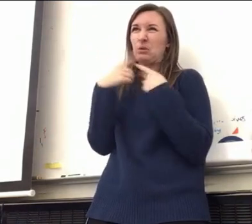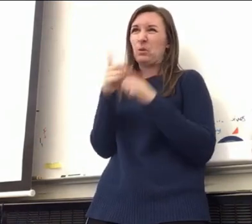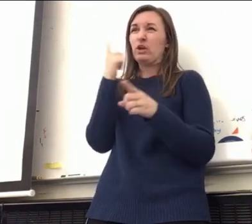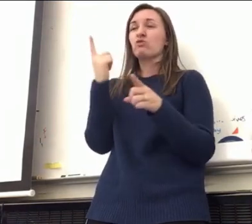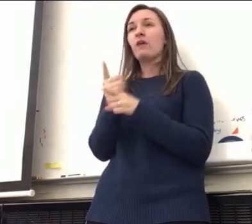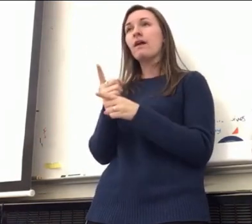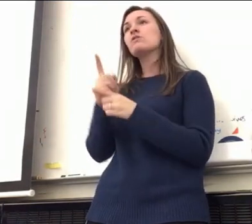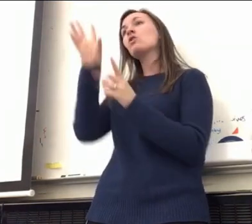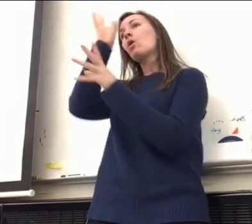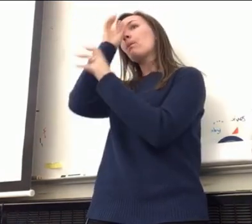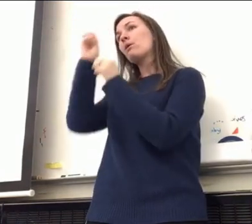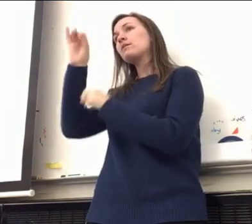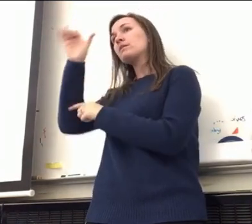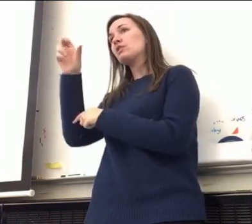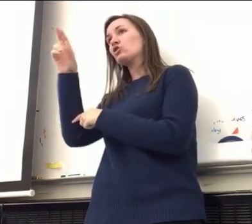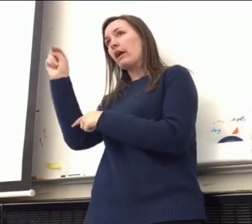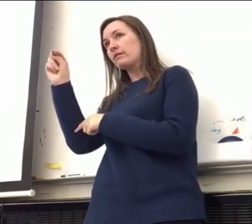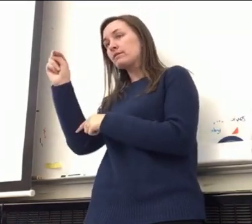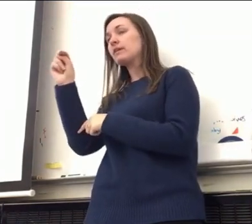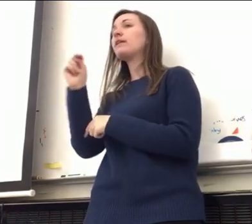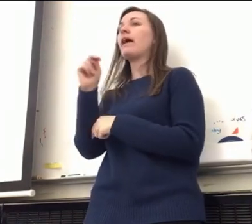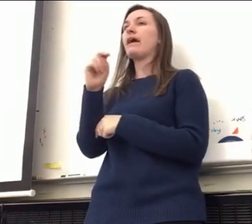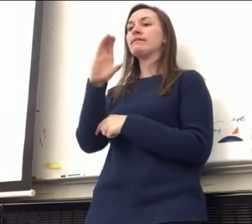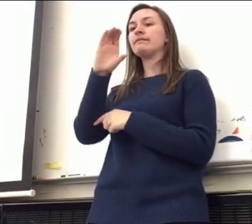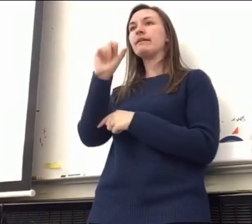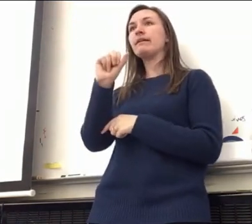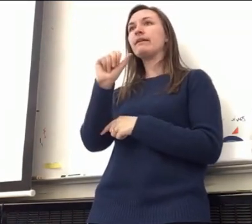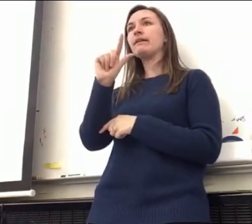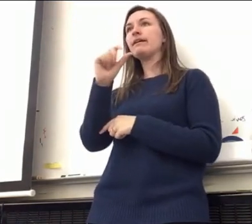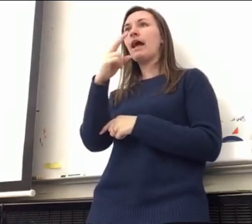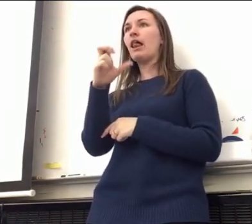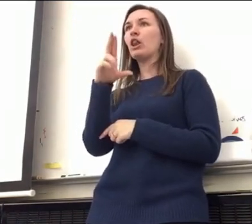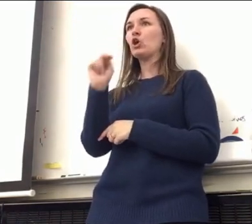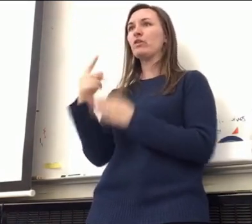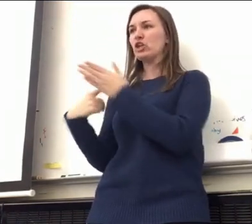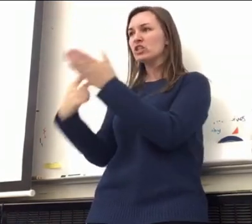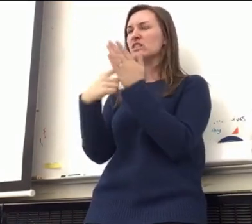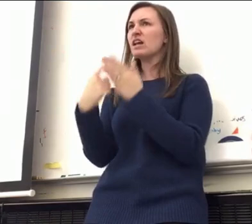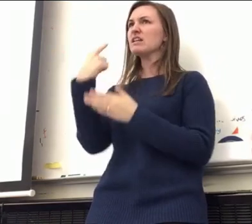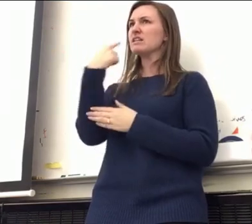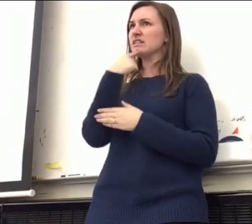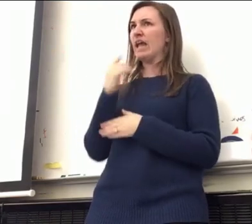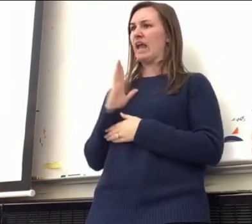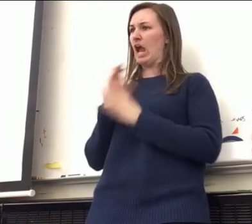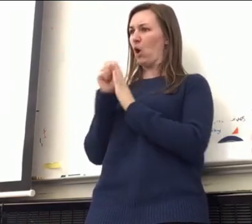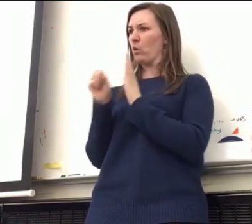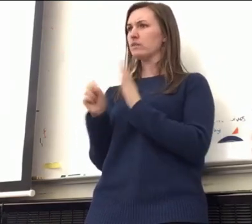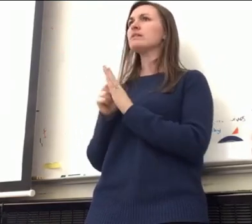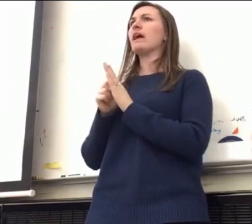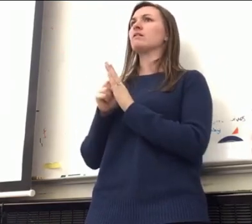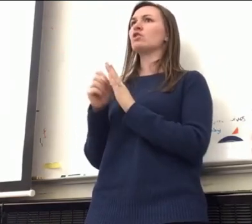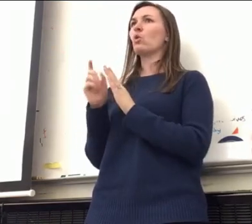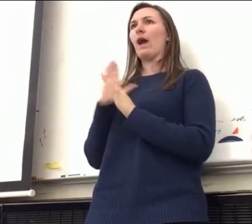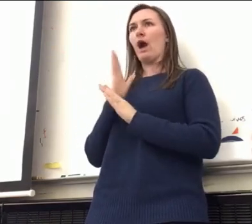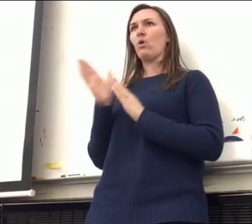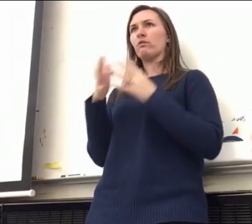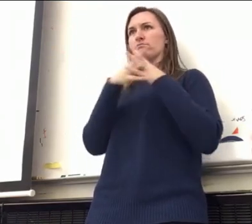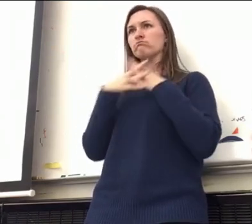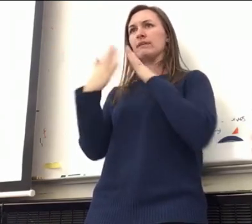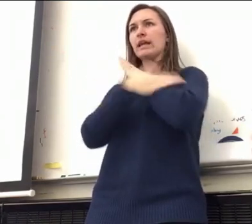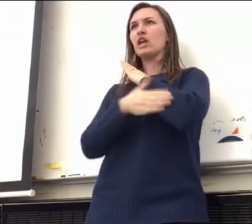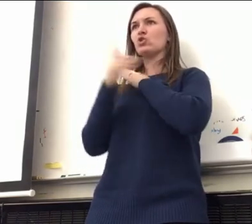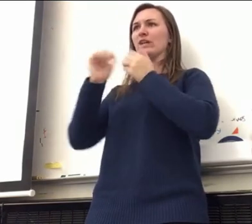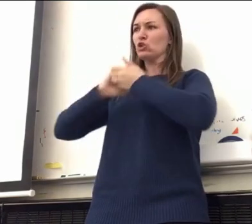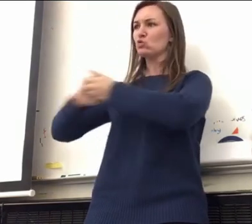chatting with John C. Calhoun at a dinner party, and he says this: "Our union, it must be preserved. We must stay together as a one nation." John C.